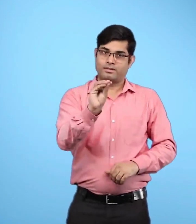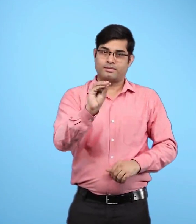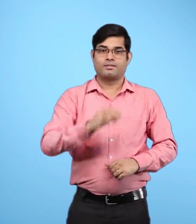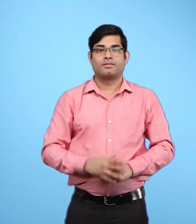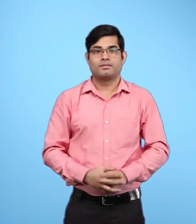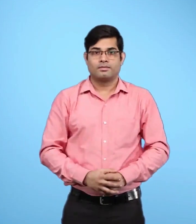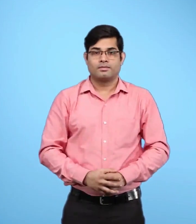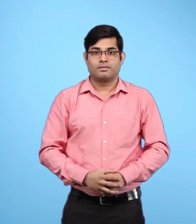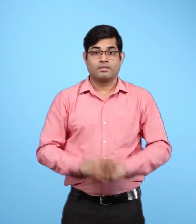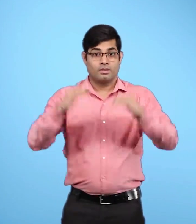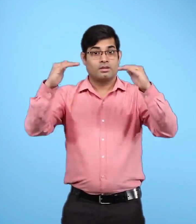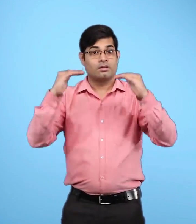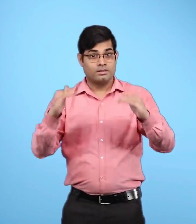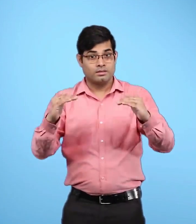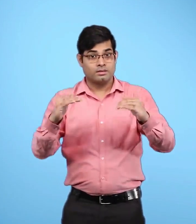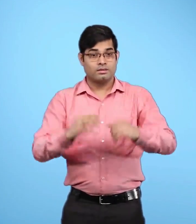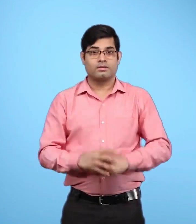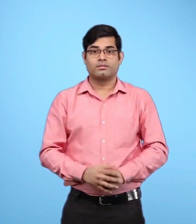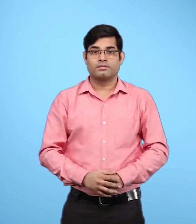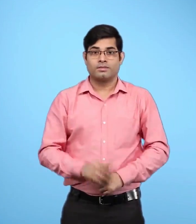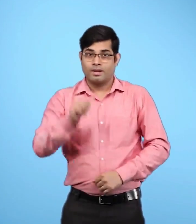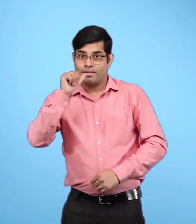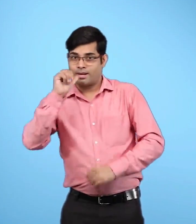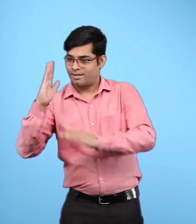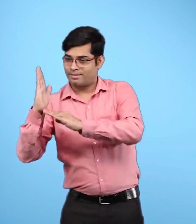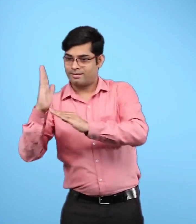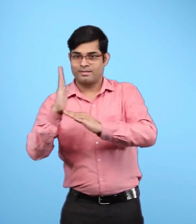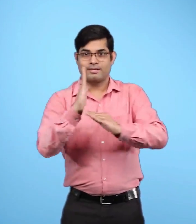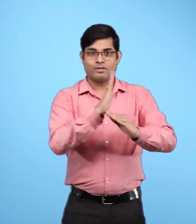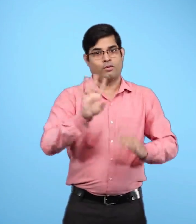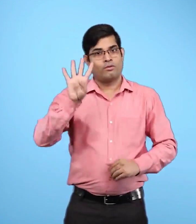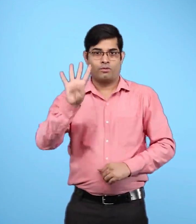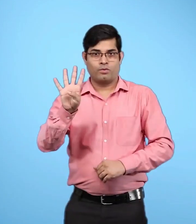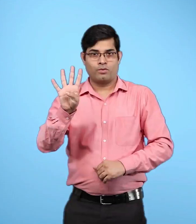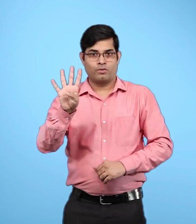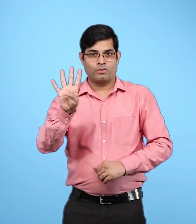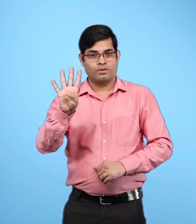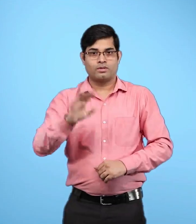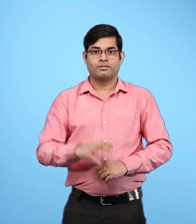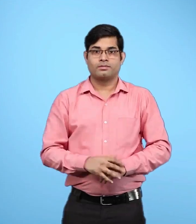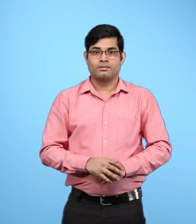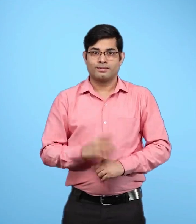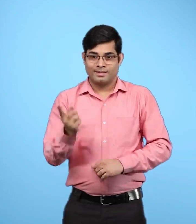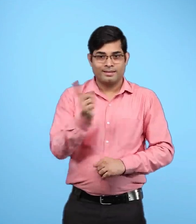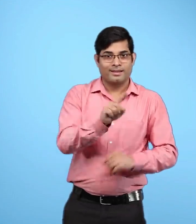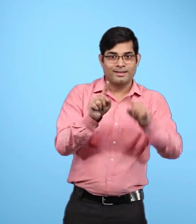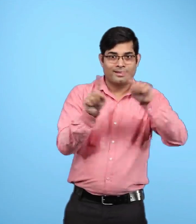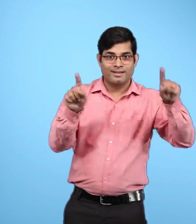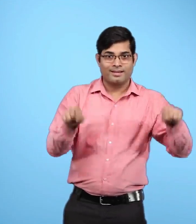Row 4. Column 1 has a picture of 4 glasses of water, and